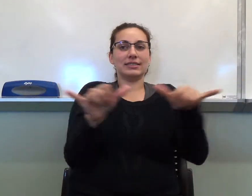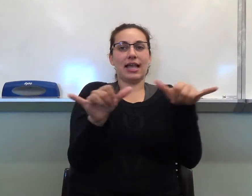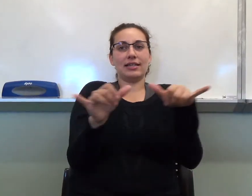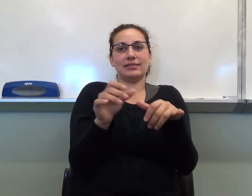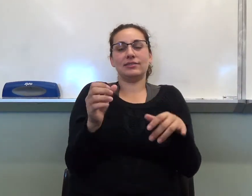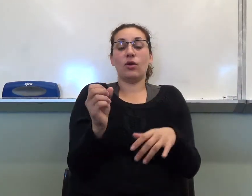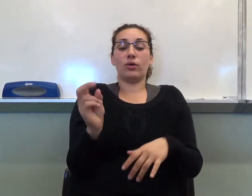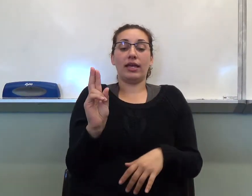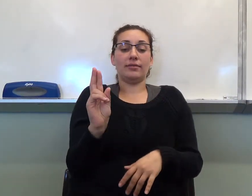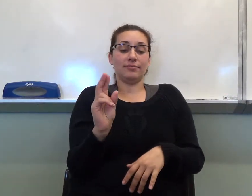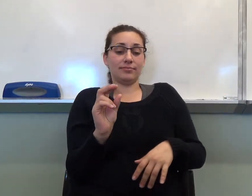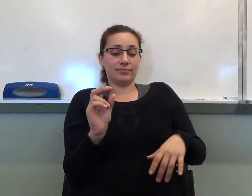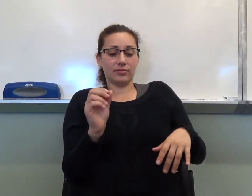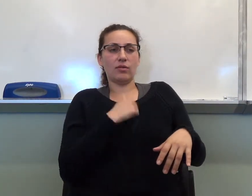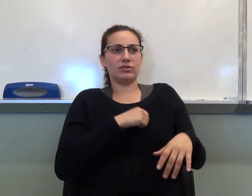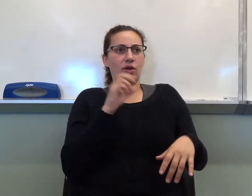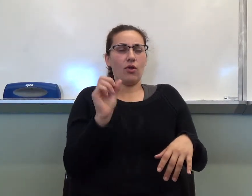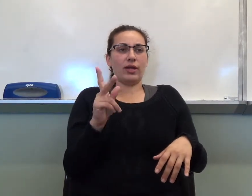holds 946 milliliters.